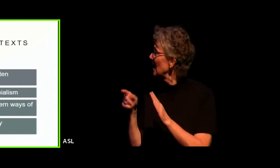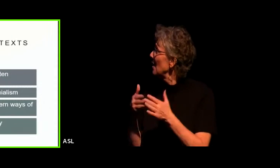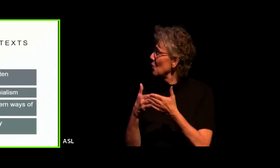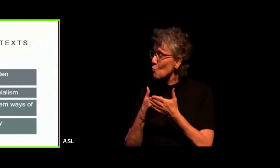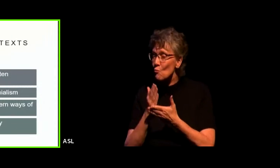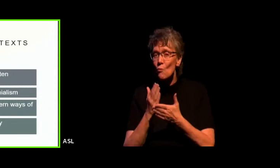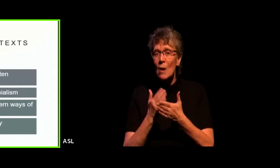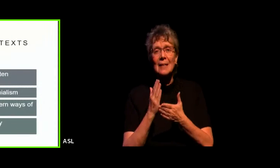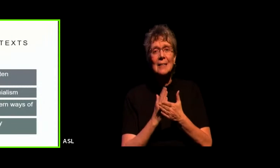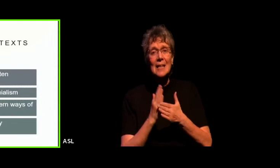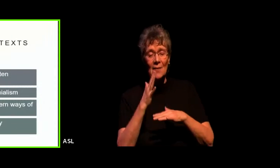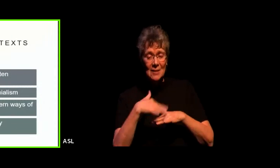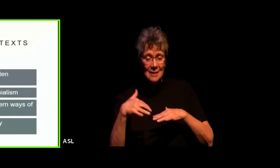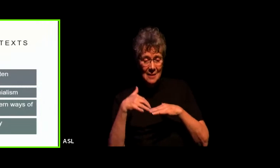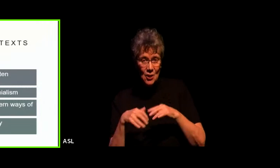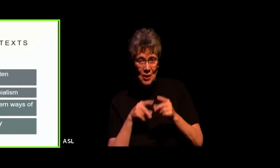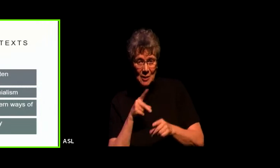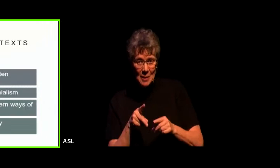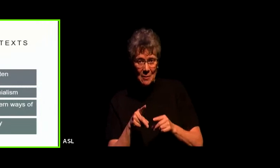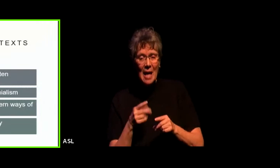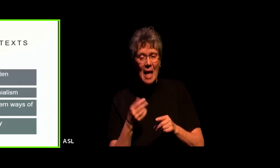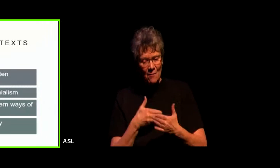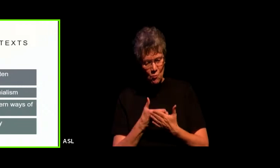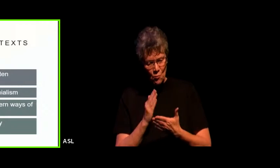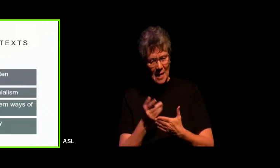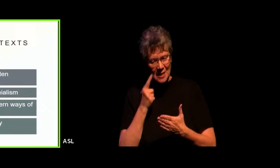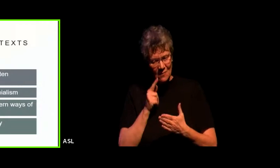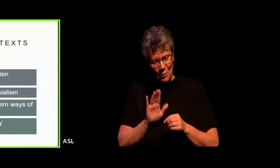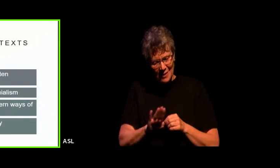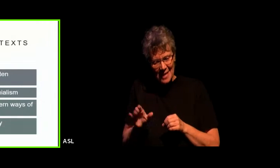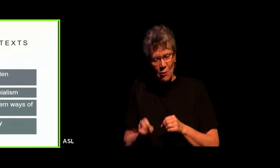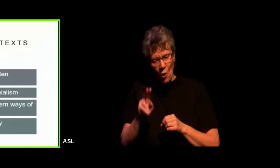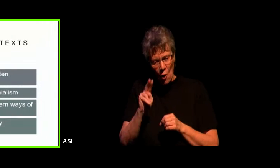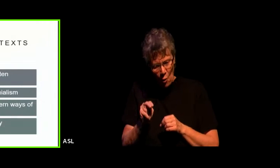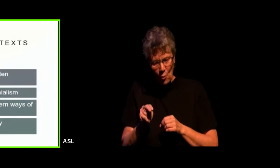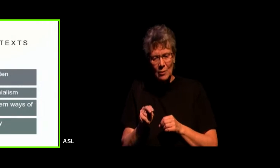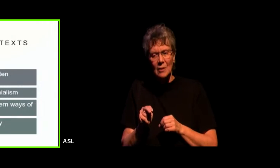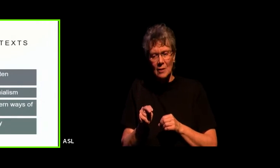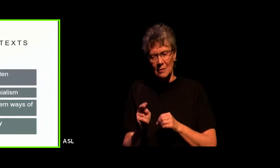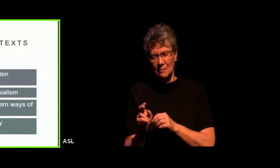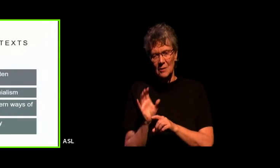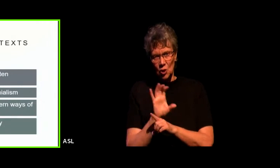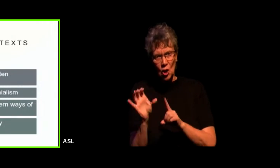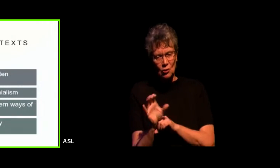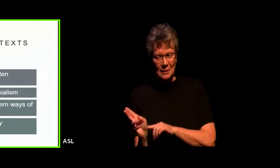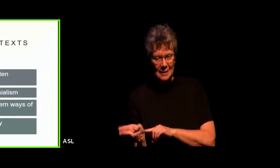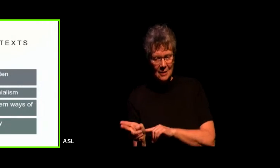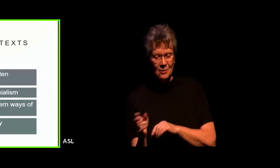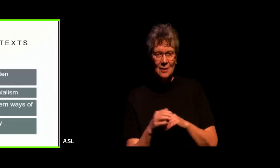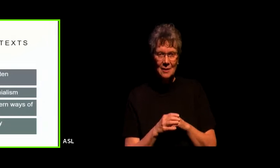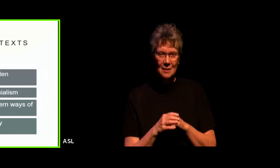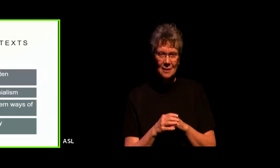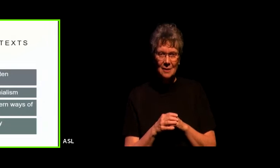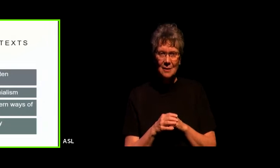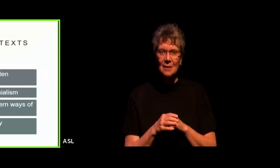own cultural heritage. They're enshrined in Article 11, which talks about artifacts, historical